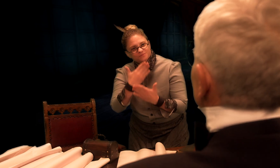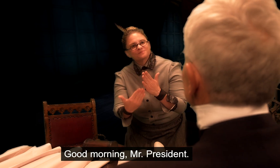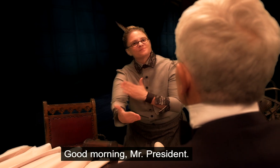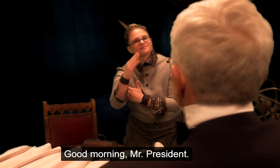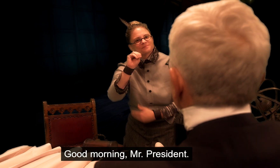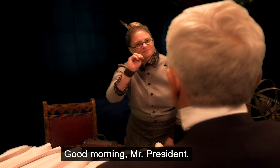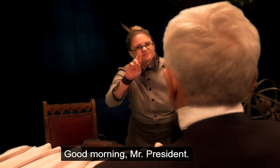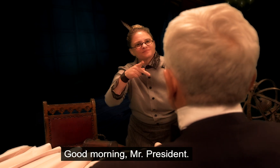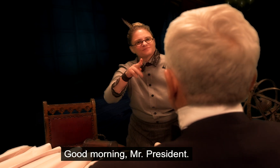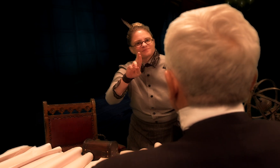Good morning, Mr. President.